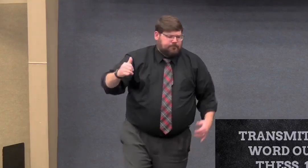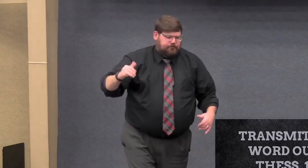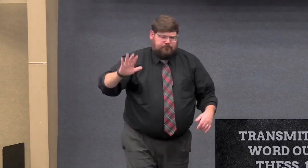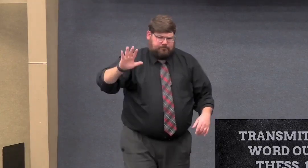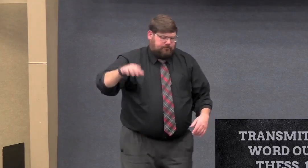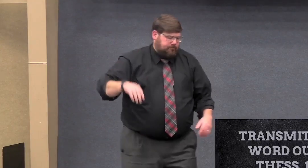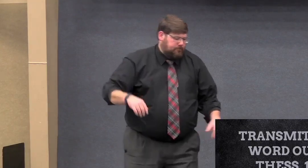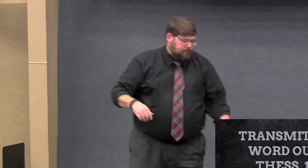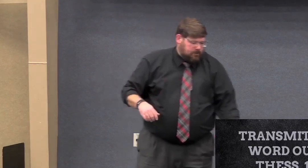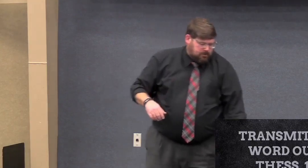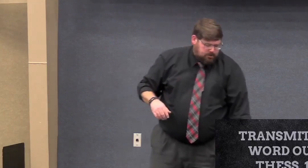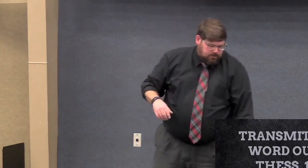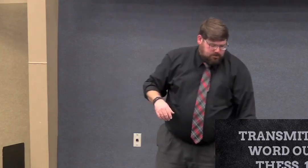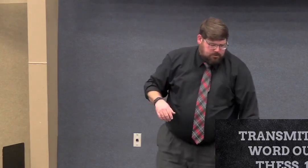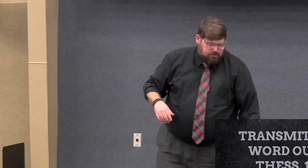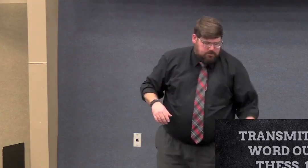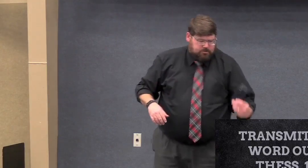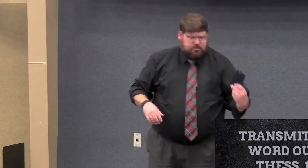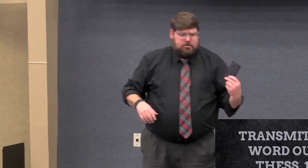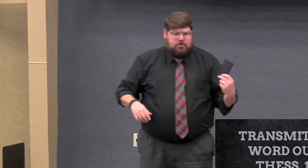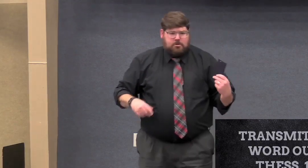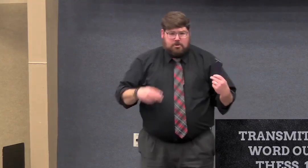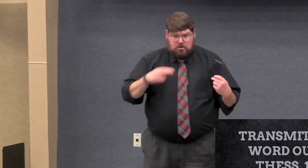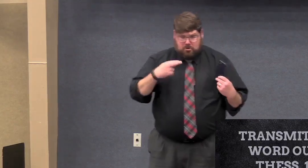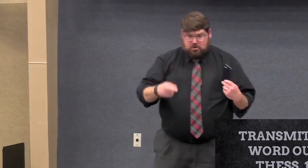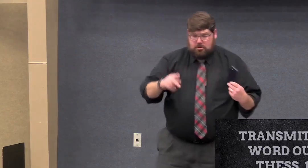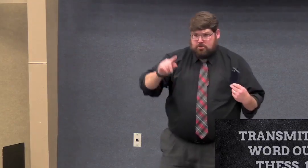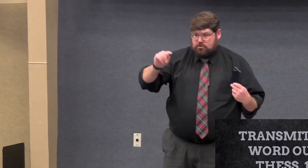That message, that signal bounces so quickly.